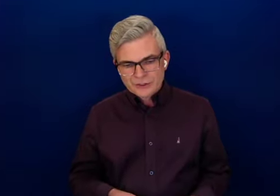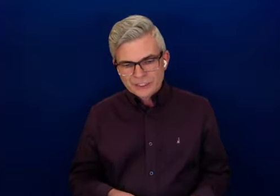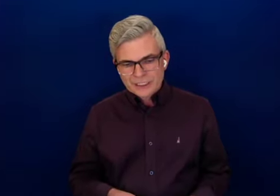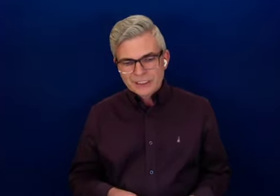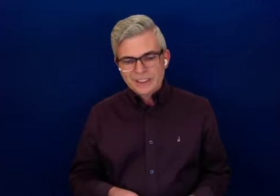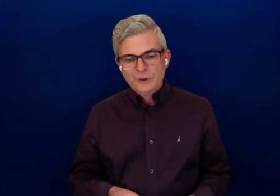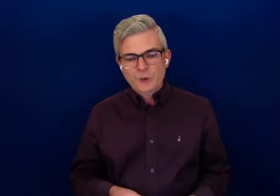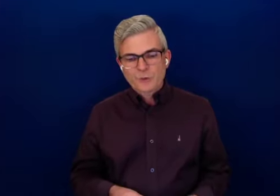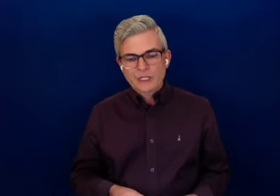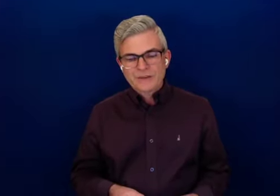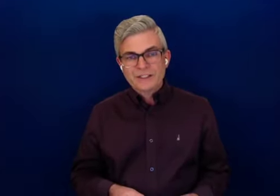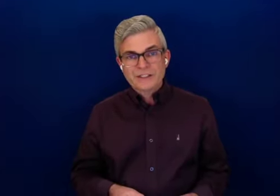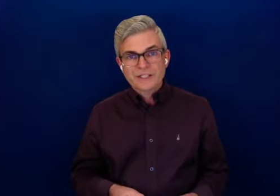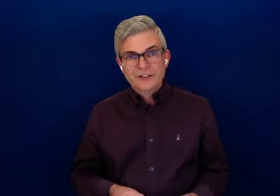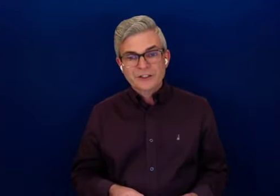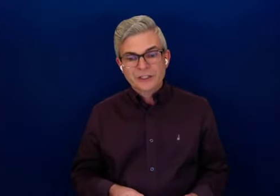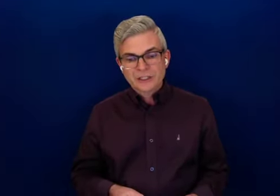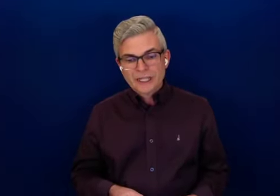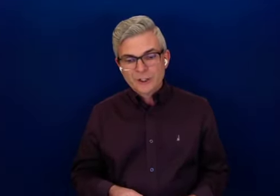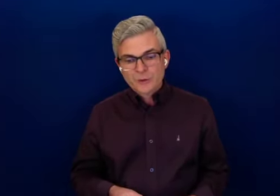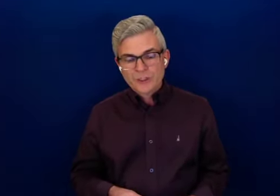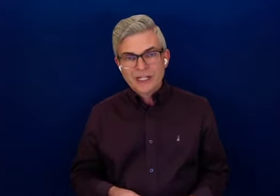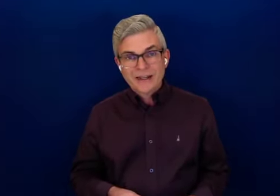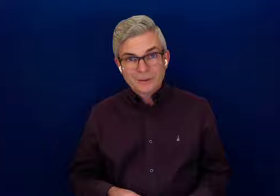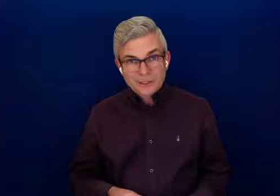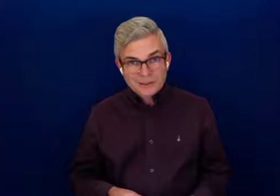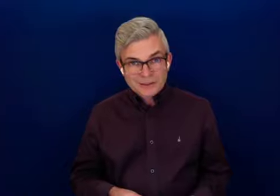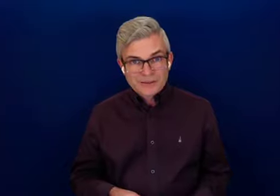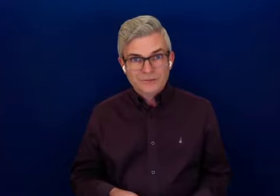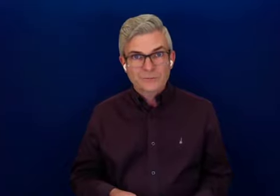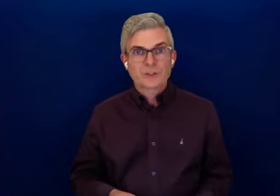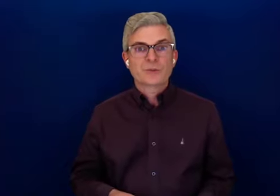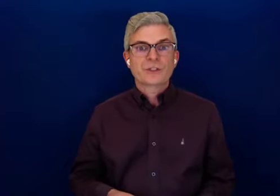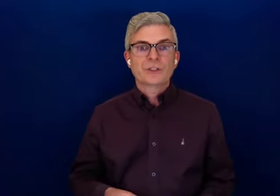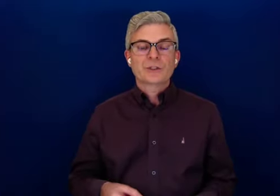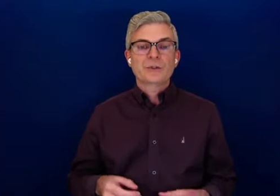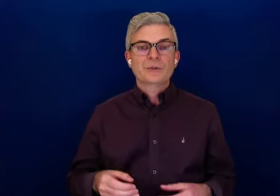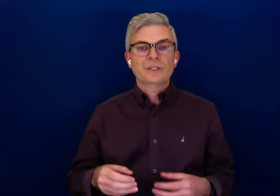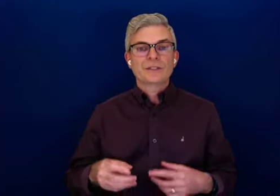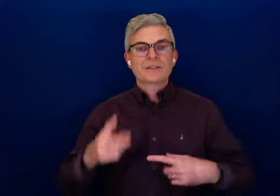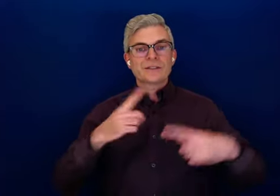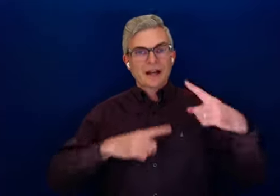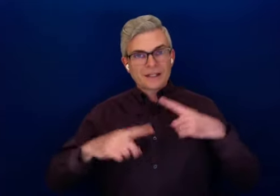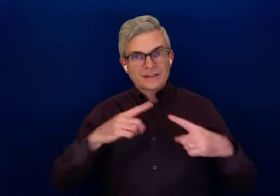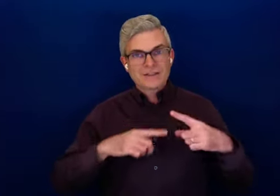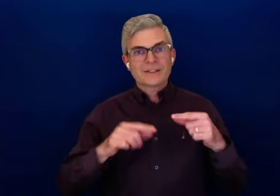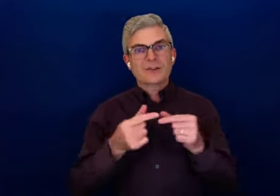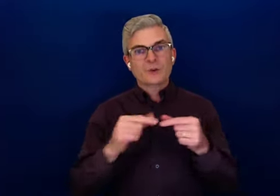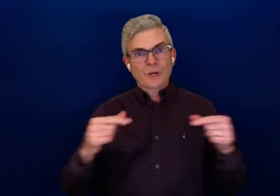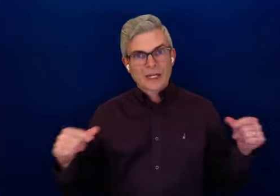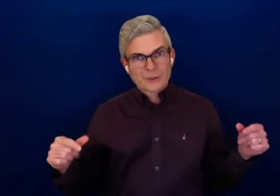structure, incorporate the essential language elements, which would include signs and